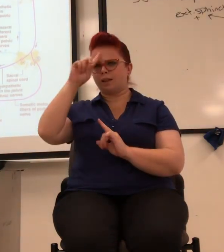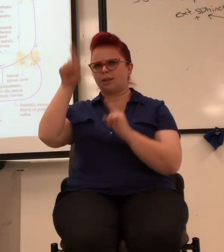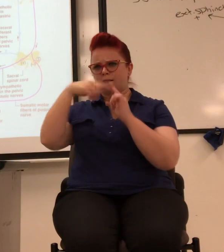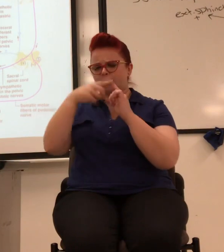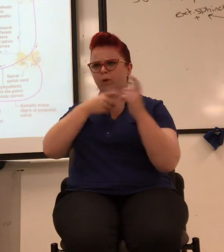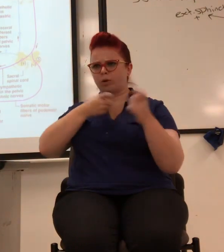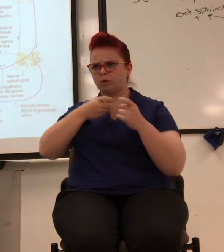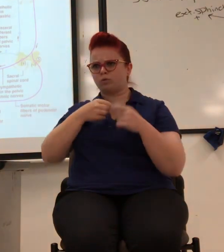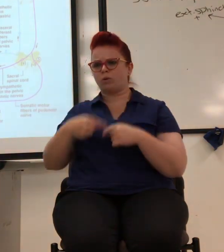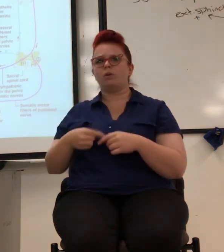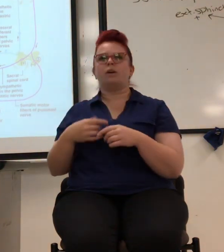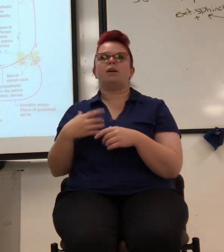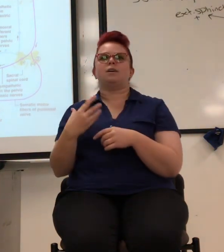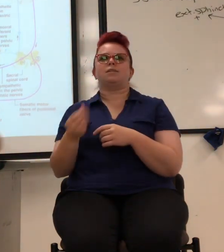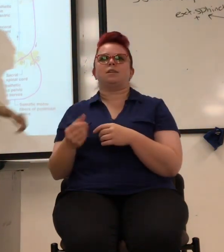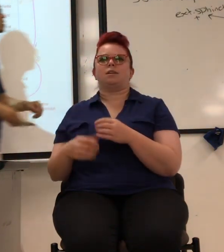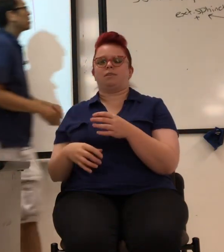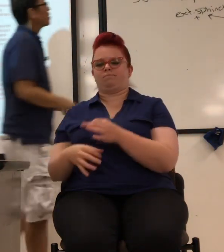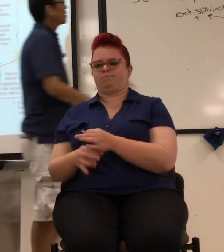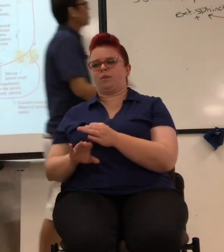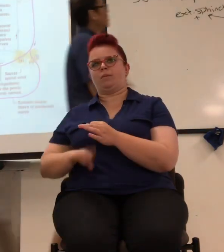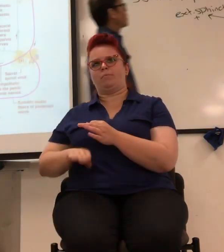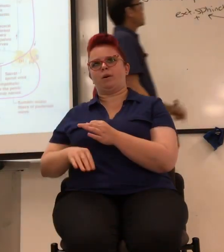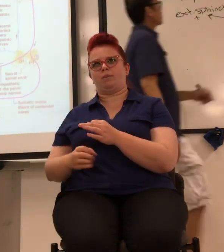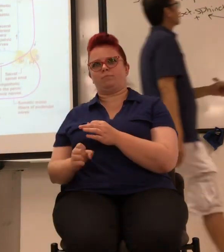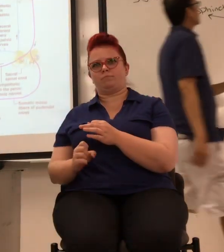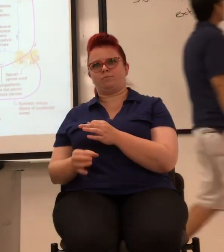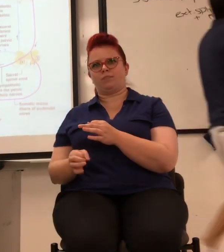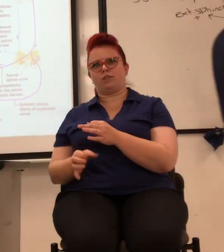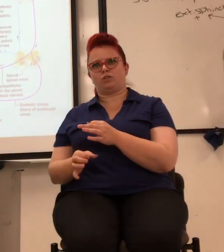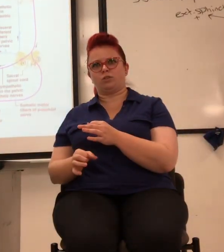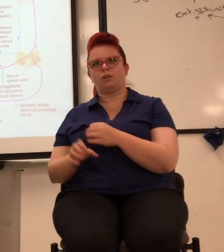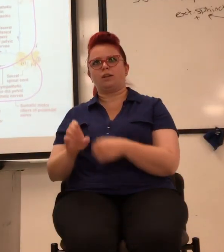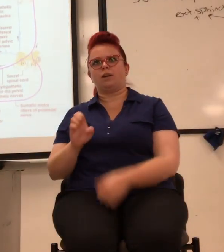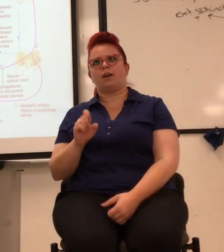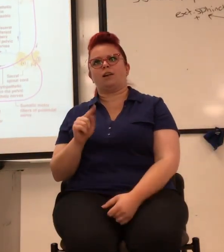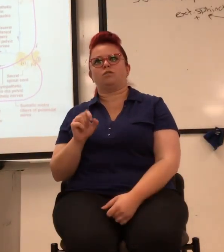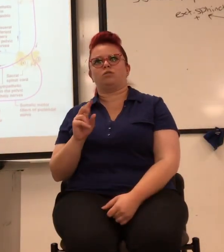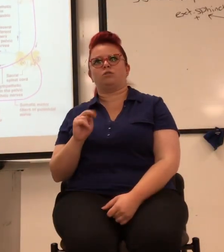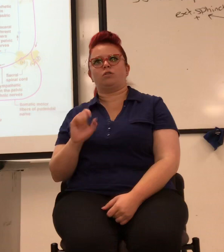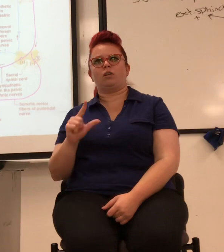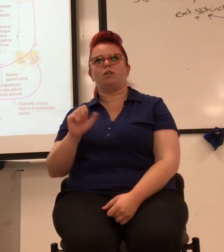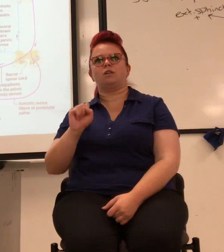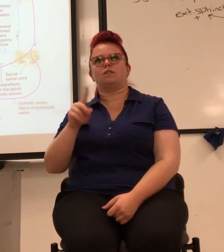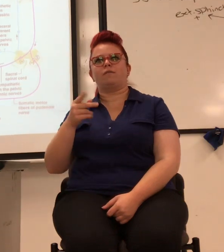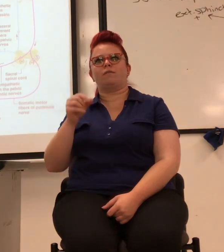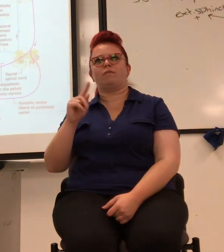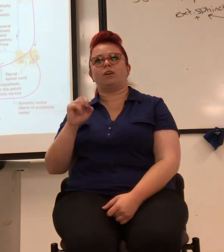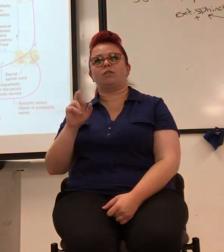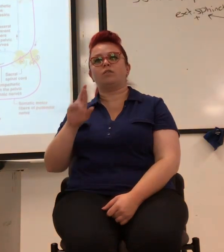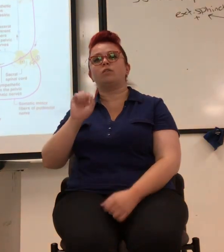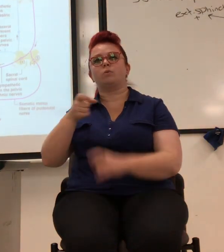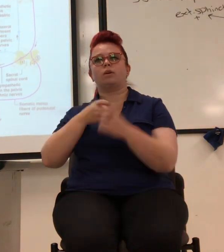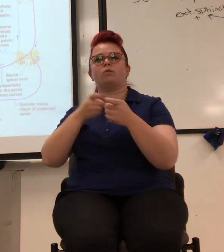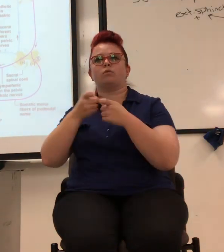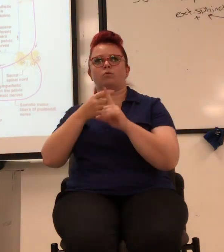the brain. You trying to hold it in, crossing your legs, all that stuff. Well, what happens is, from the brain, if you look at the